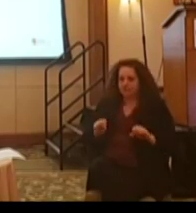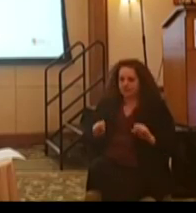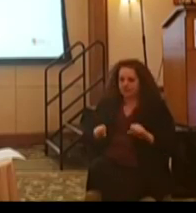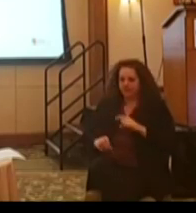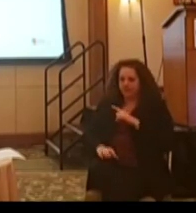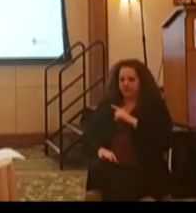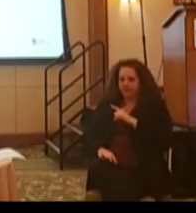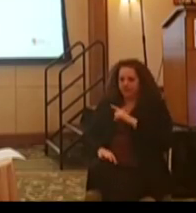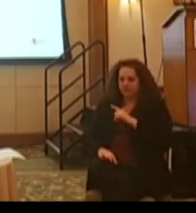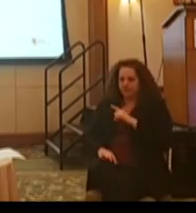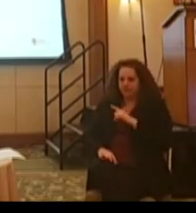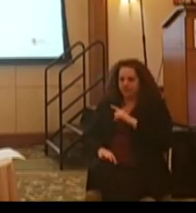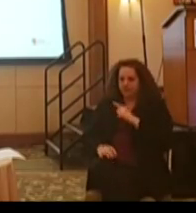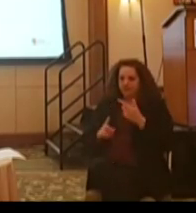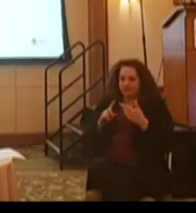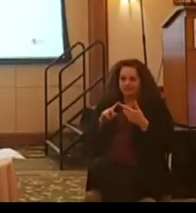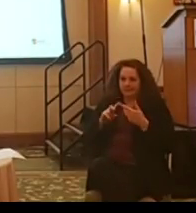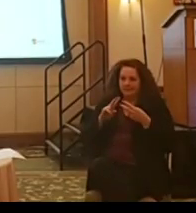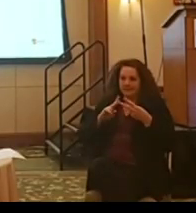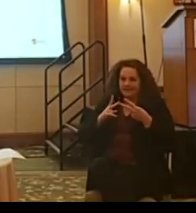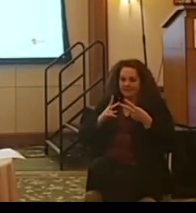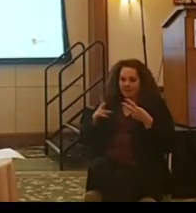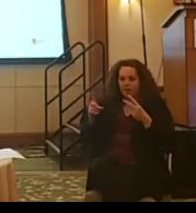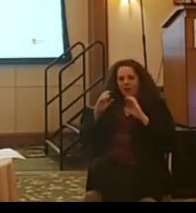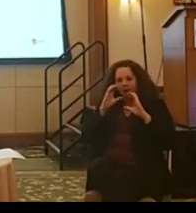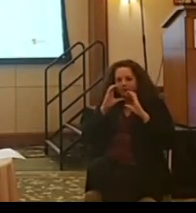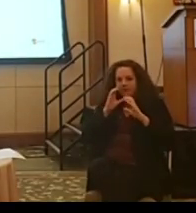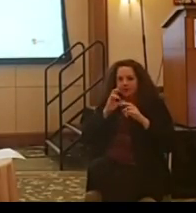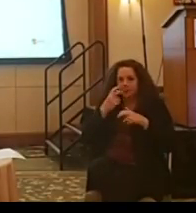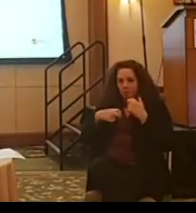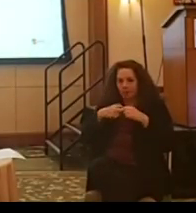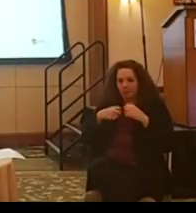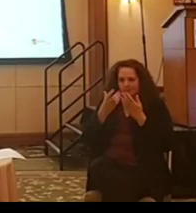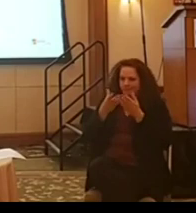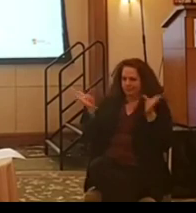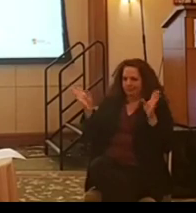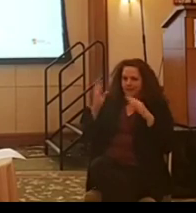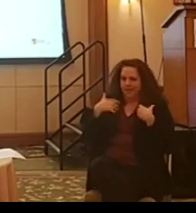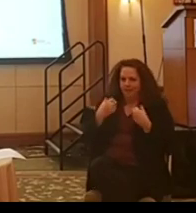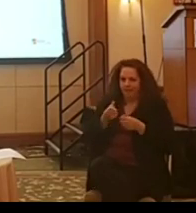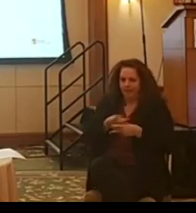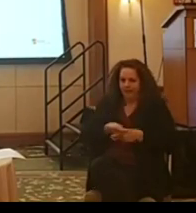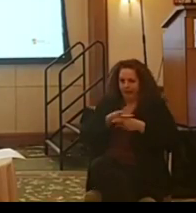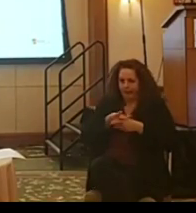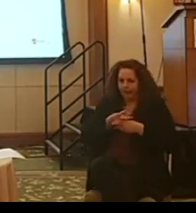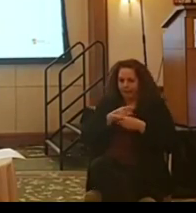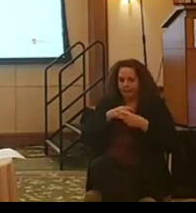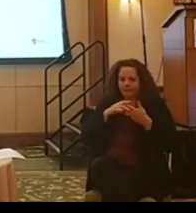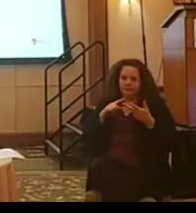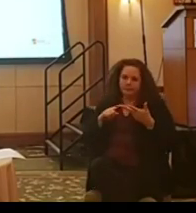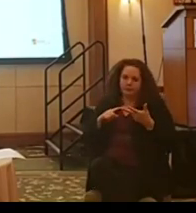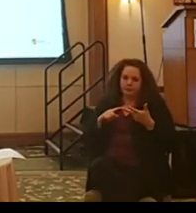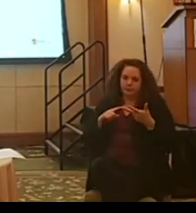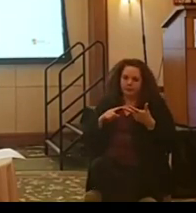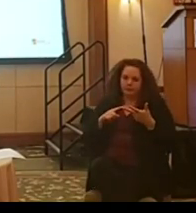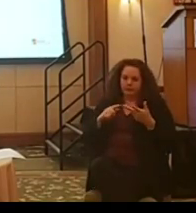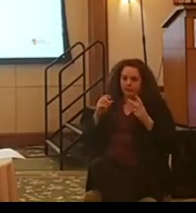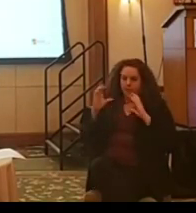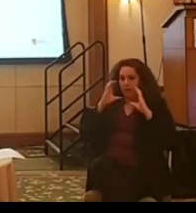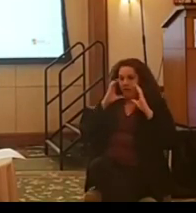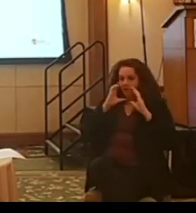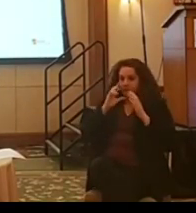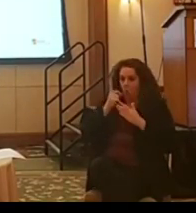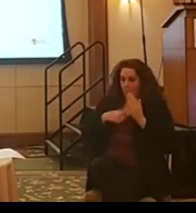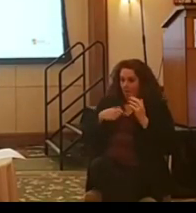then thinking about conversations and the problems of industrial healthcare. Thinking about conversations and what it can help us understand about